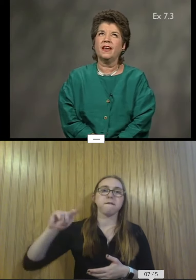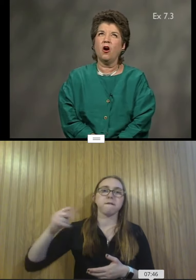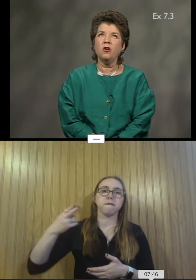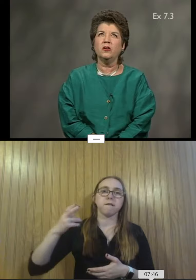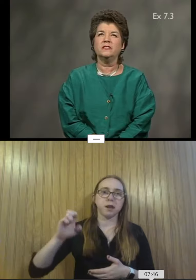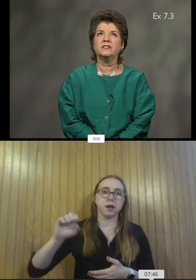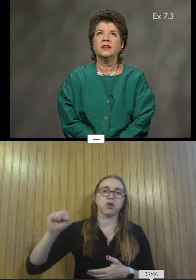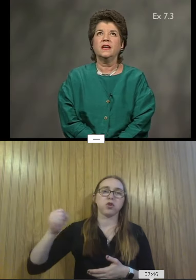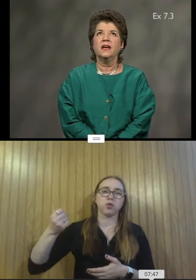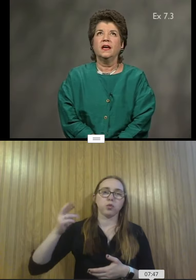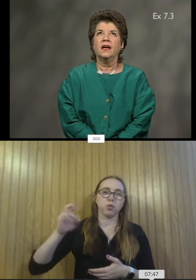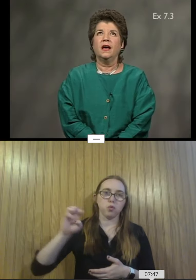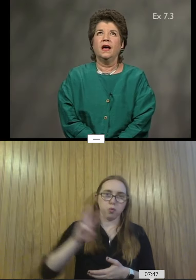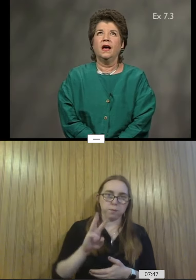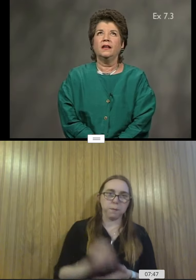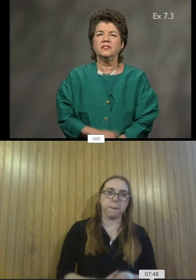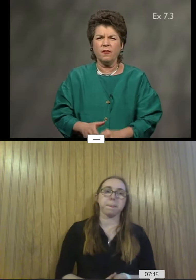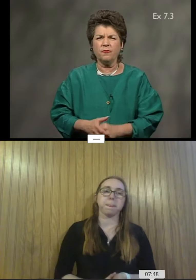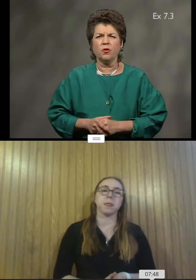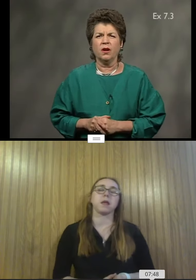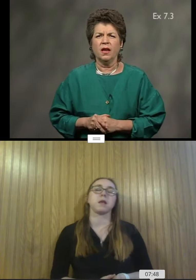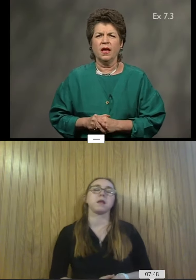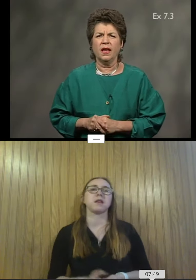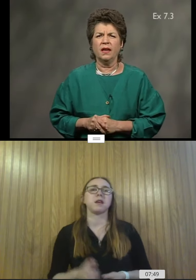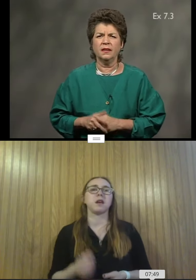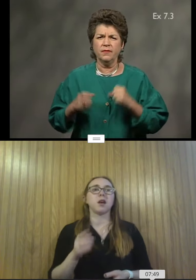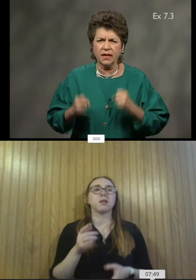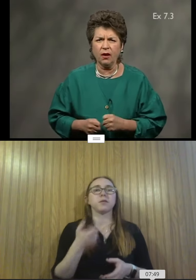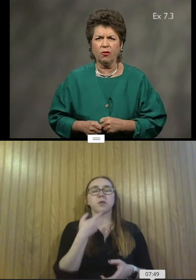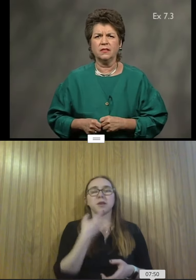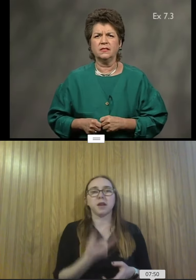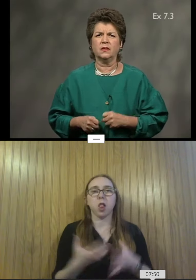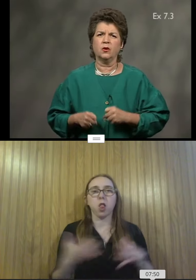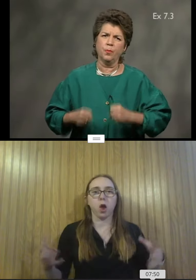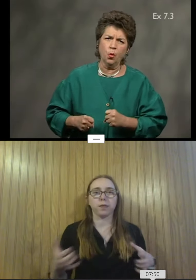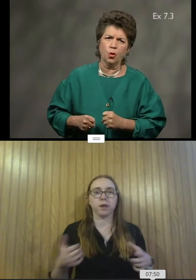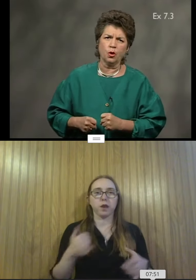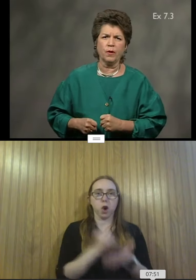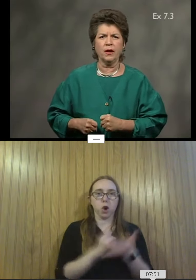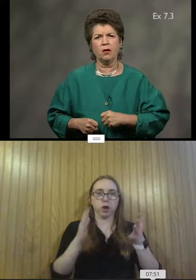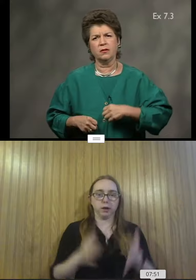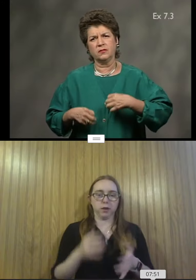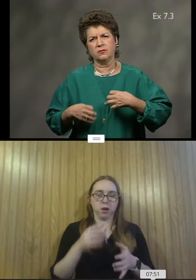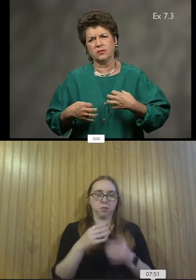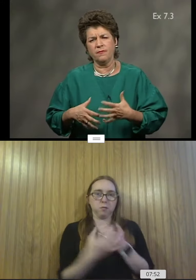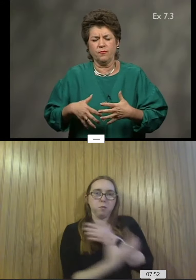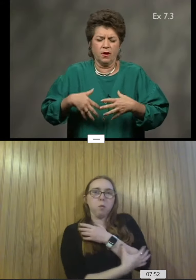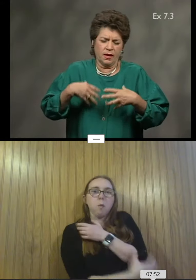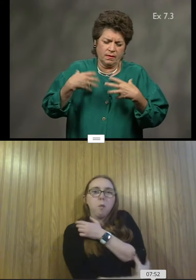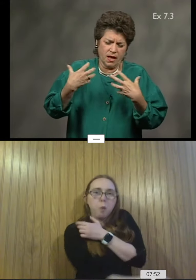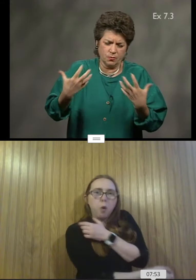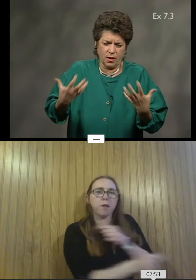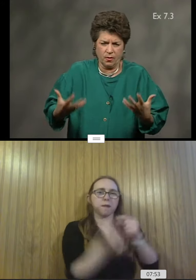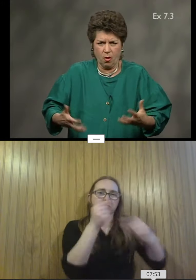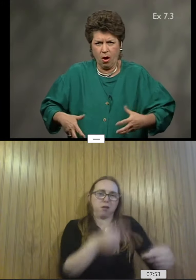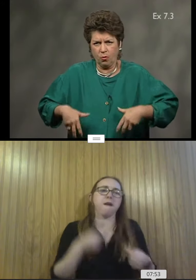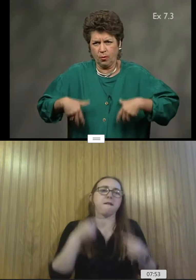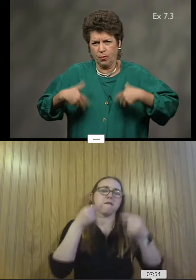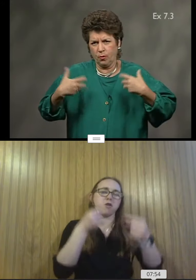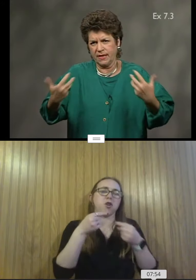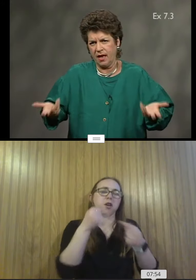fact that artists suffer and live in garrets and are poor. Great artists are suffering, and that's why